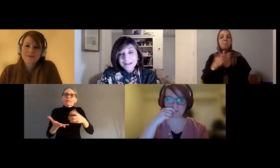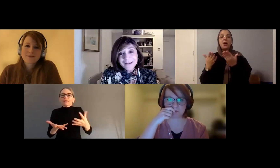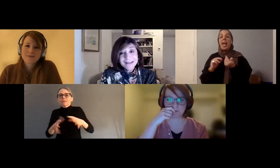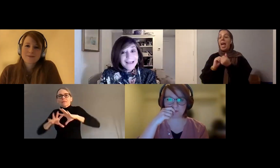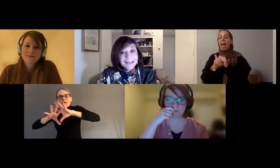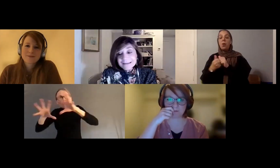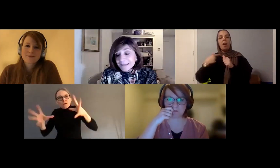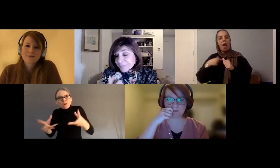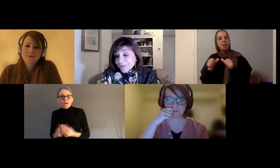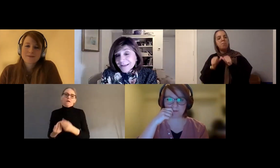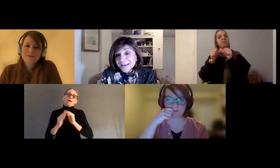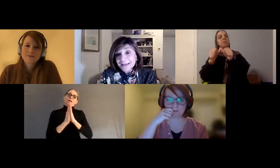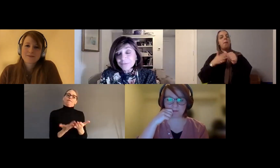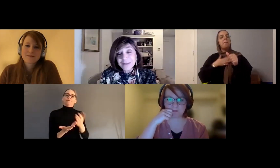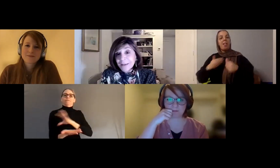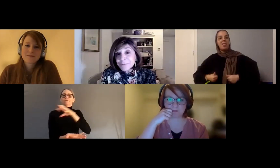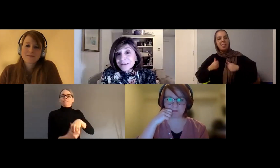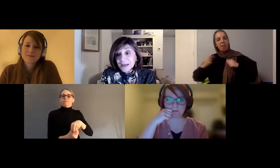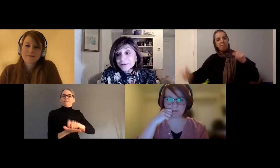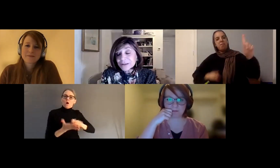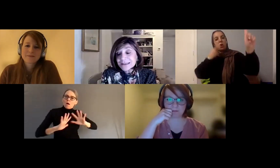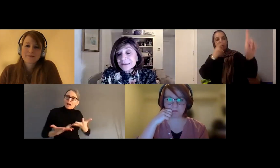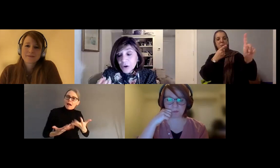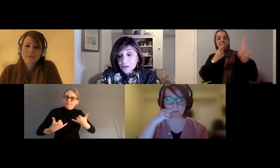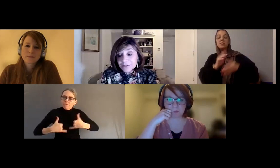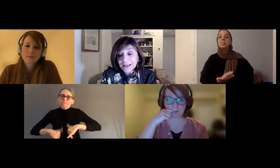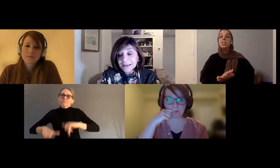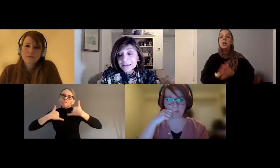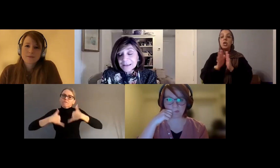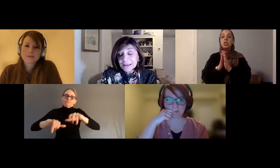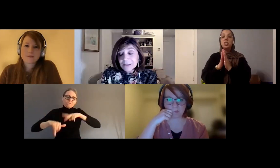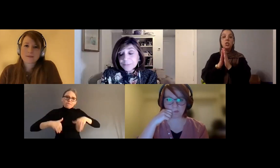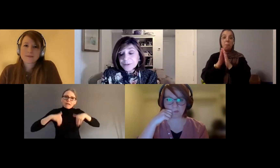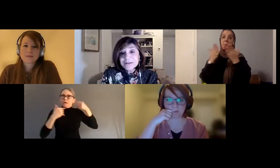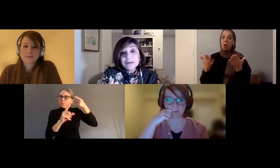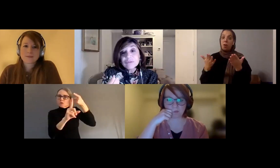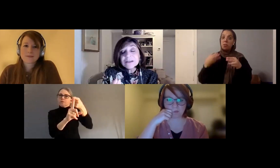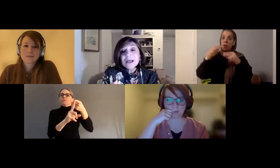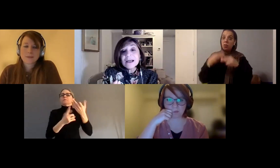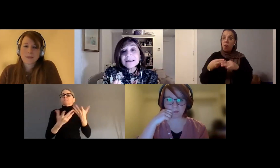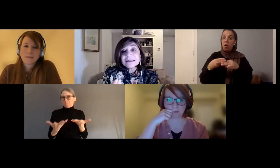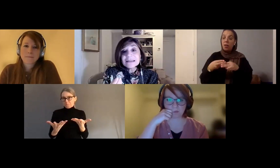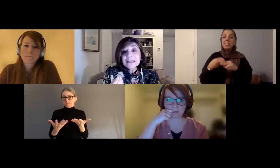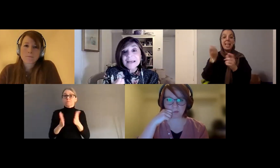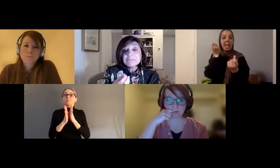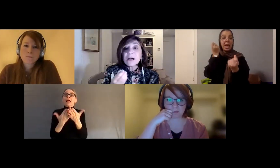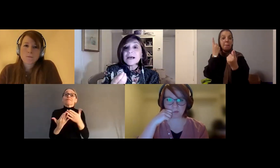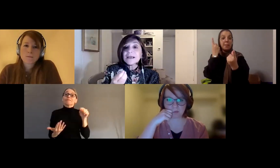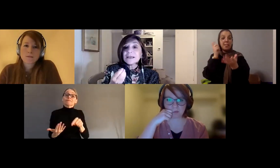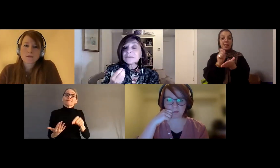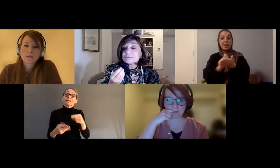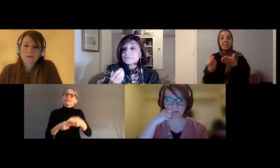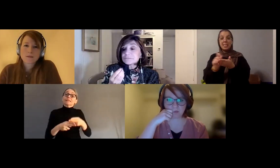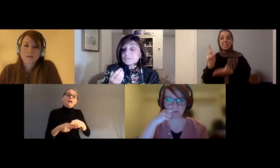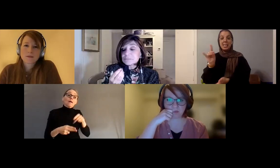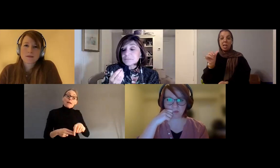work. And the Empathy Diaries is called that because I realized that